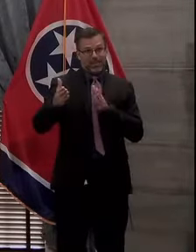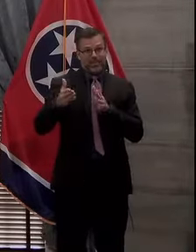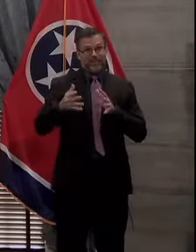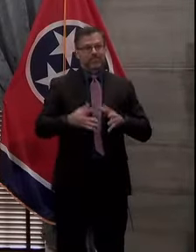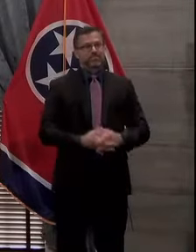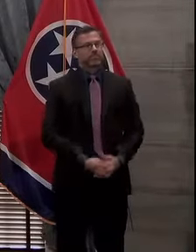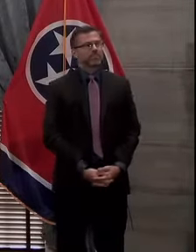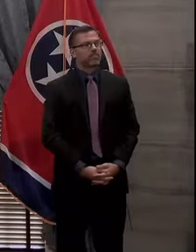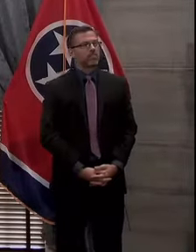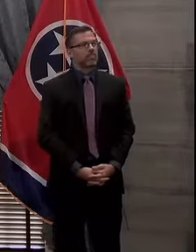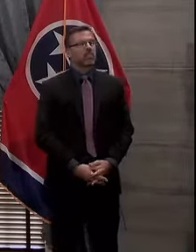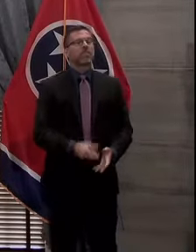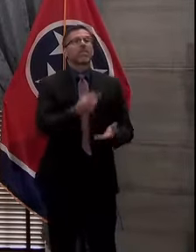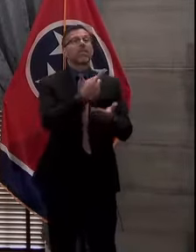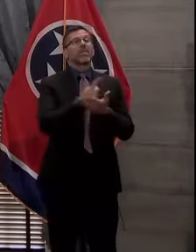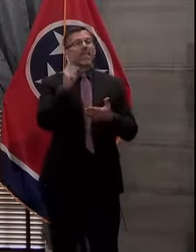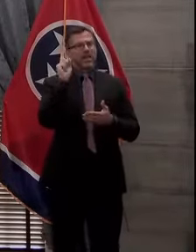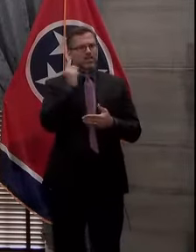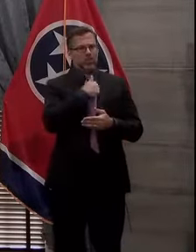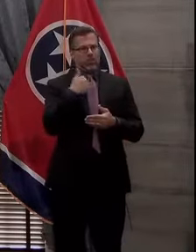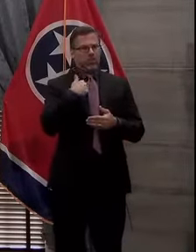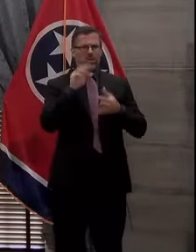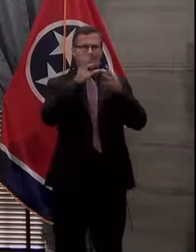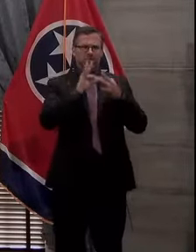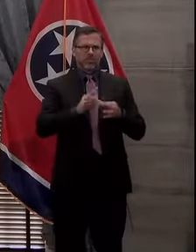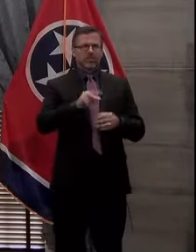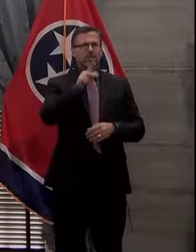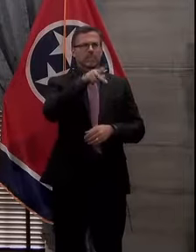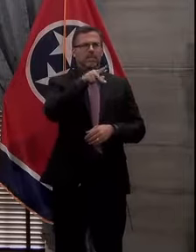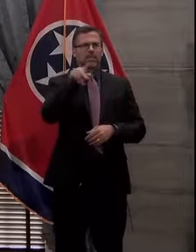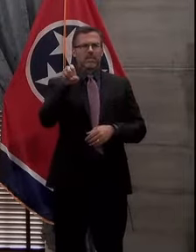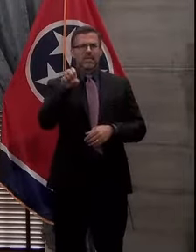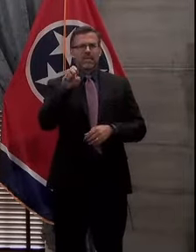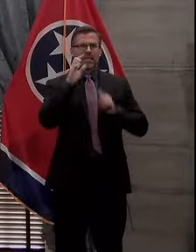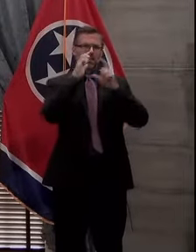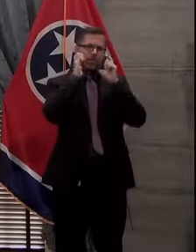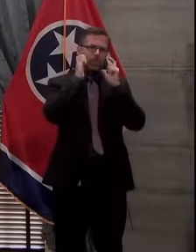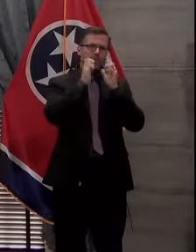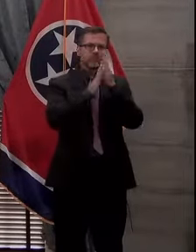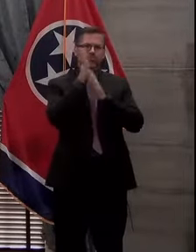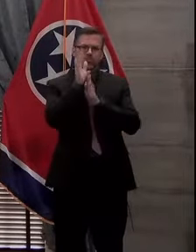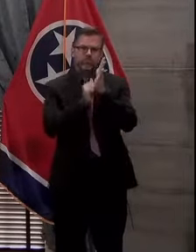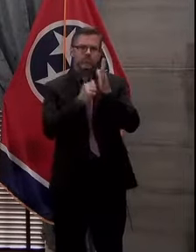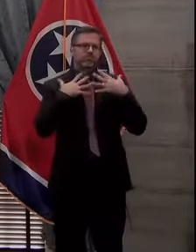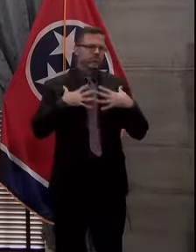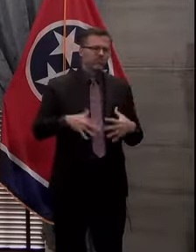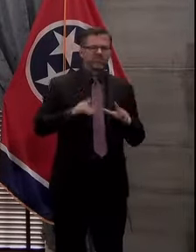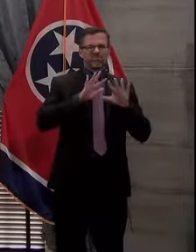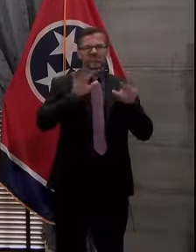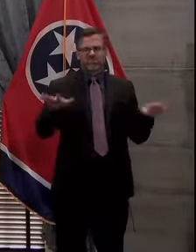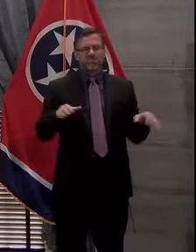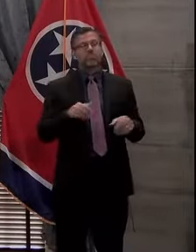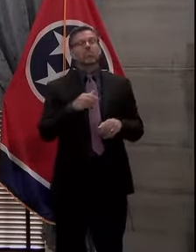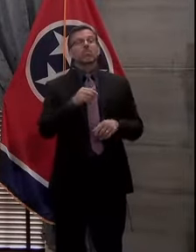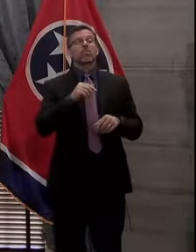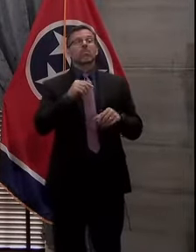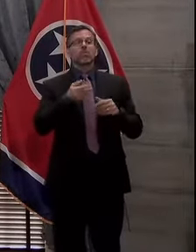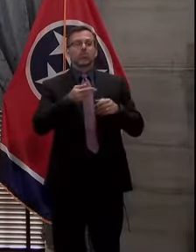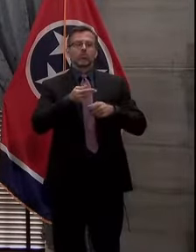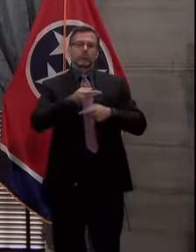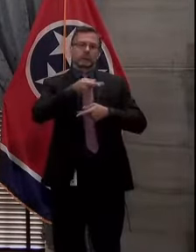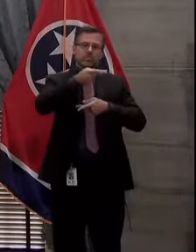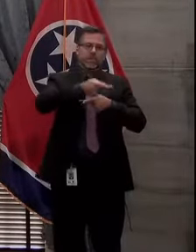little bit about PPE and some of the resources that we are devoting as a state to help keep staff safe and healthy when they return to